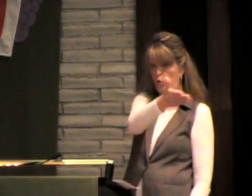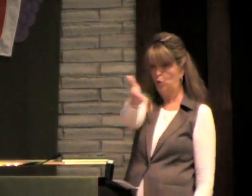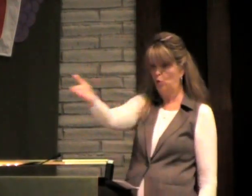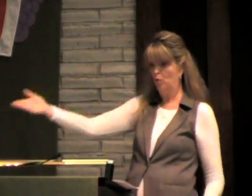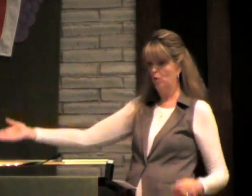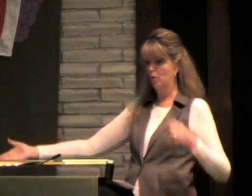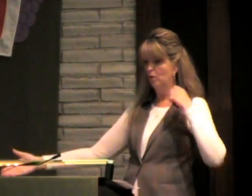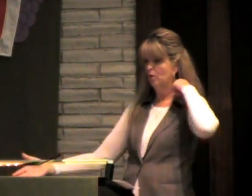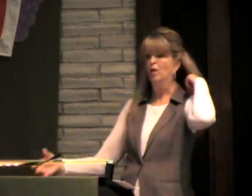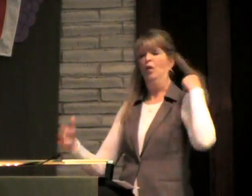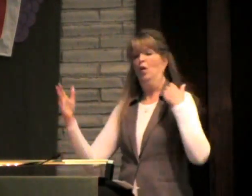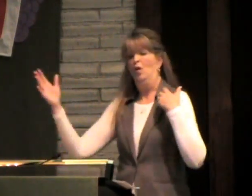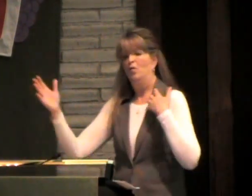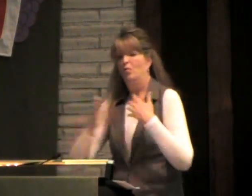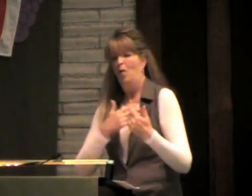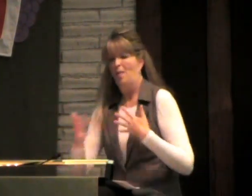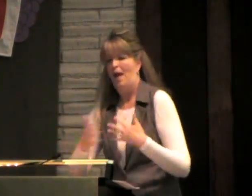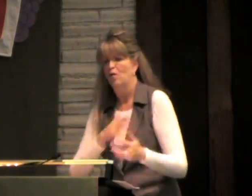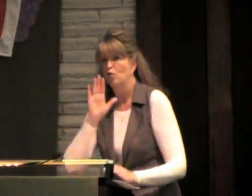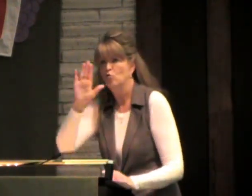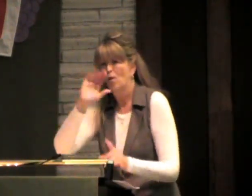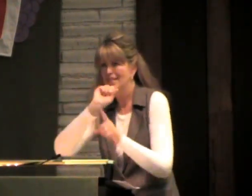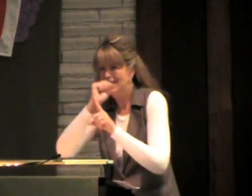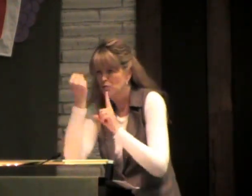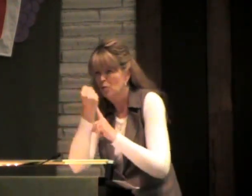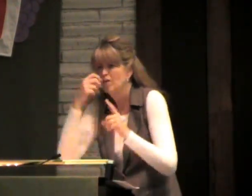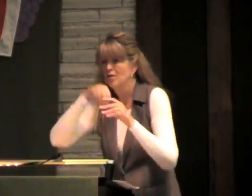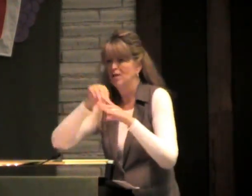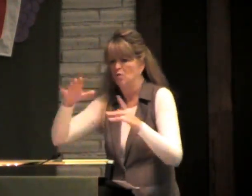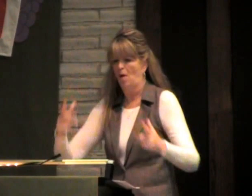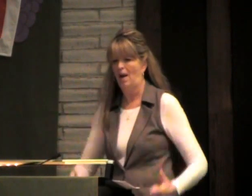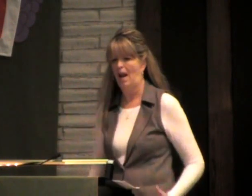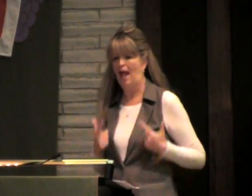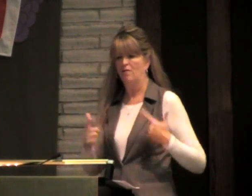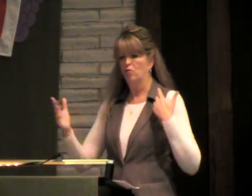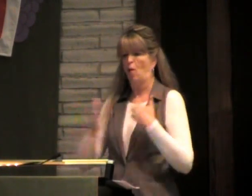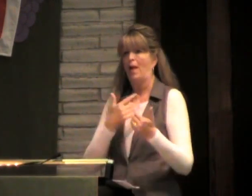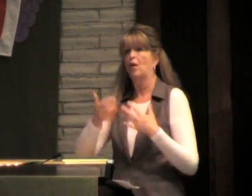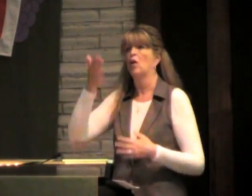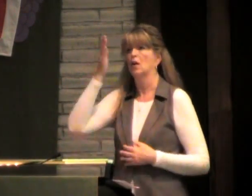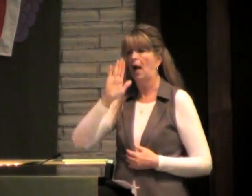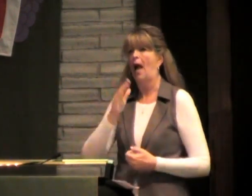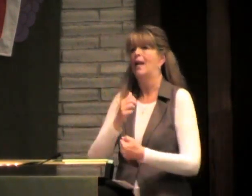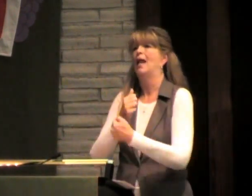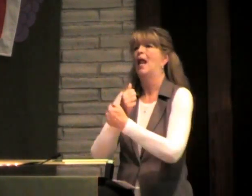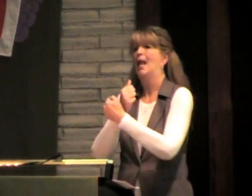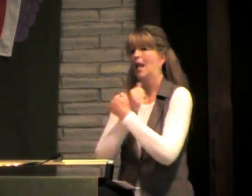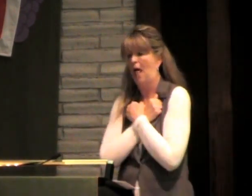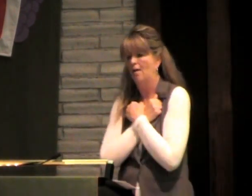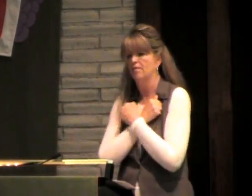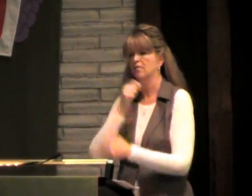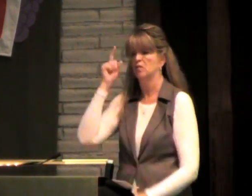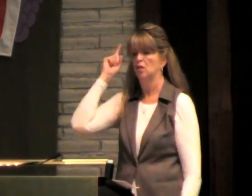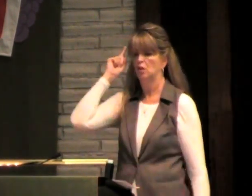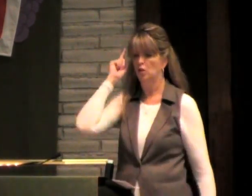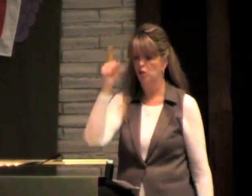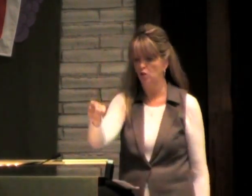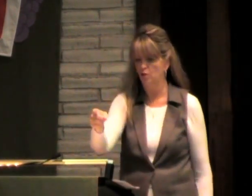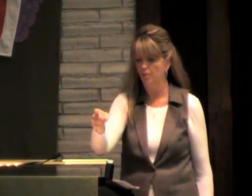God says no matter who is there, no matter what your situation in life, God loves